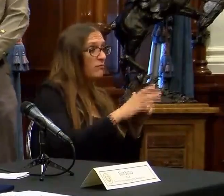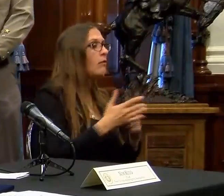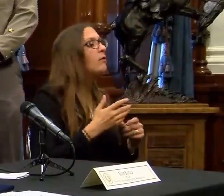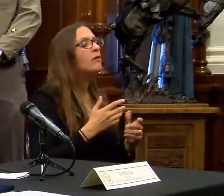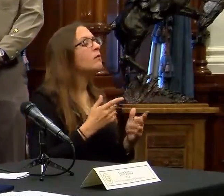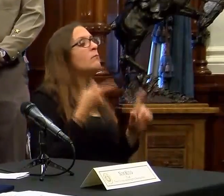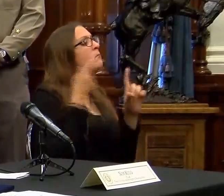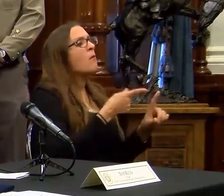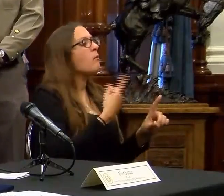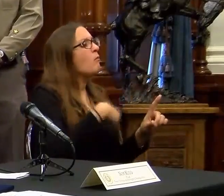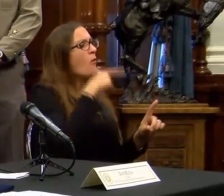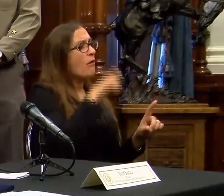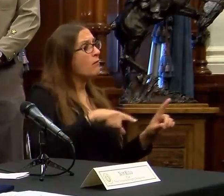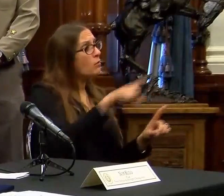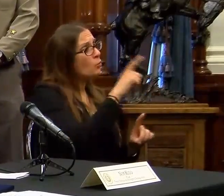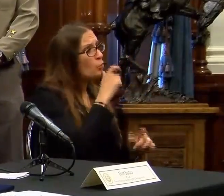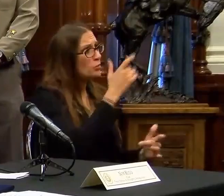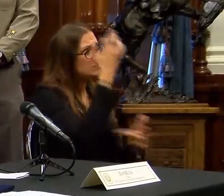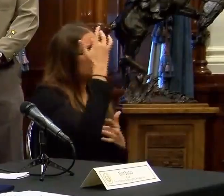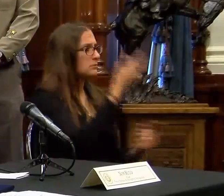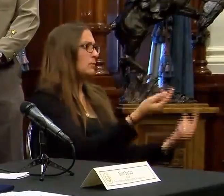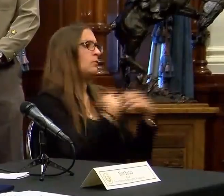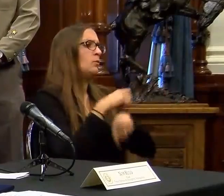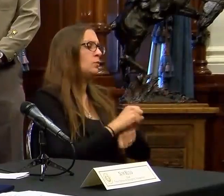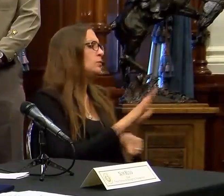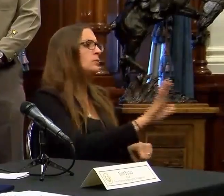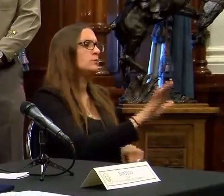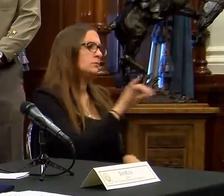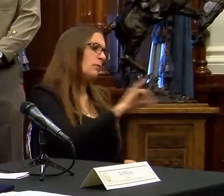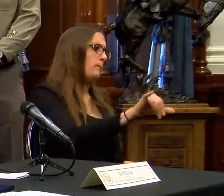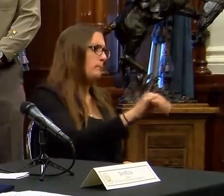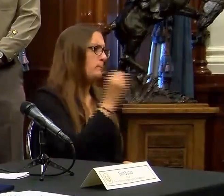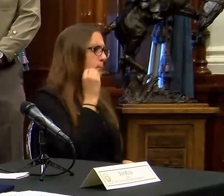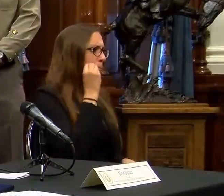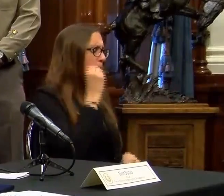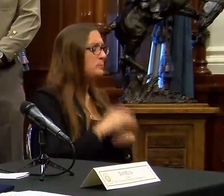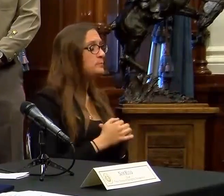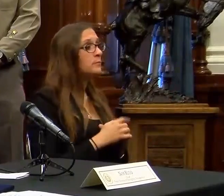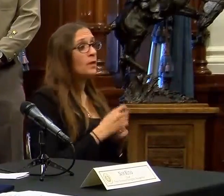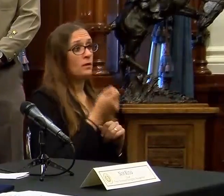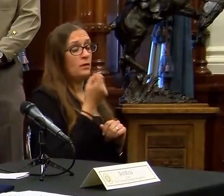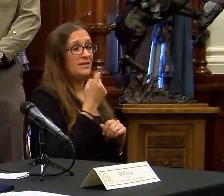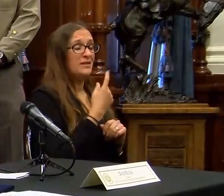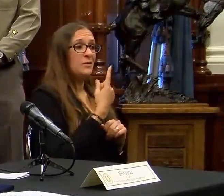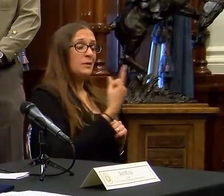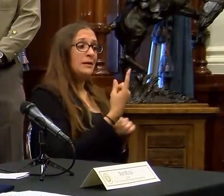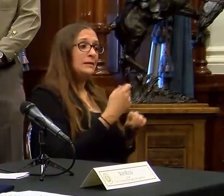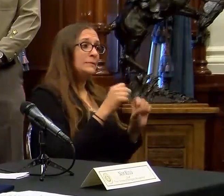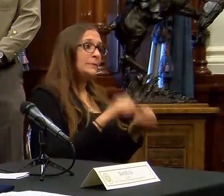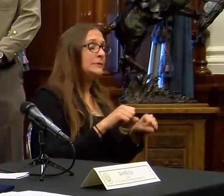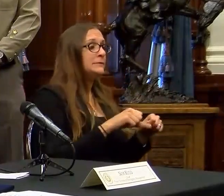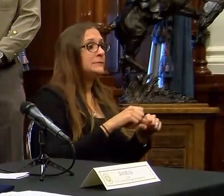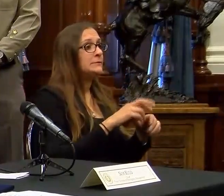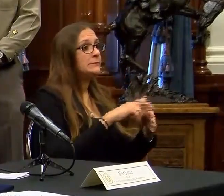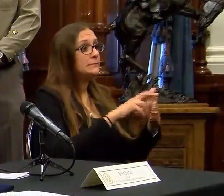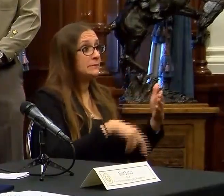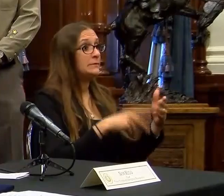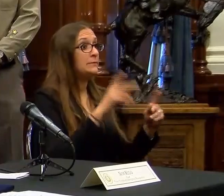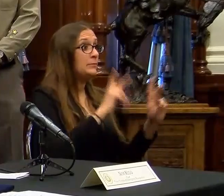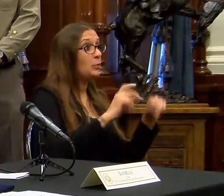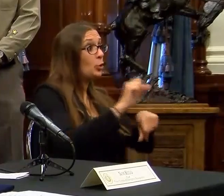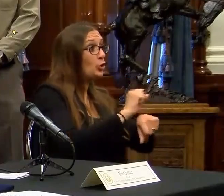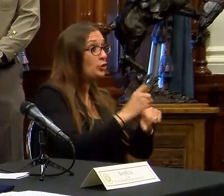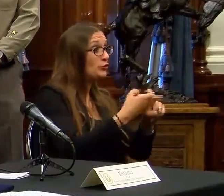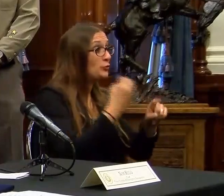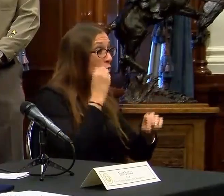need people who are sick coming into work. Now, one byproduct of having more people work from